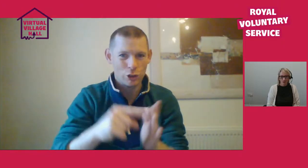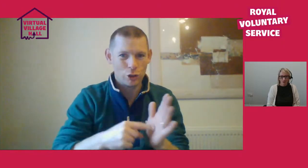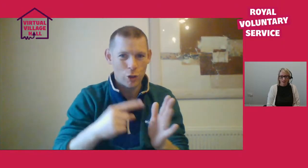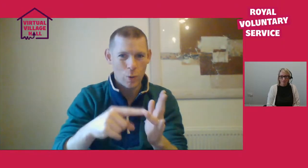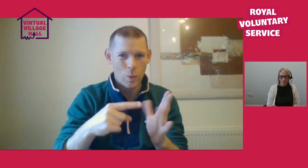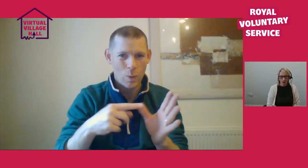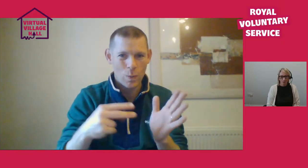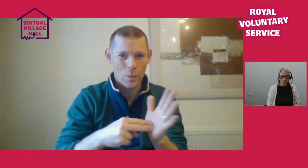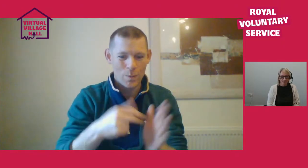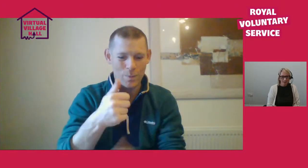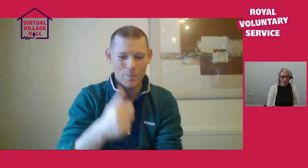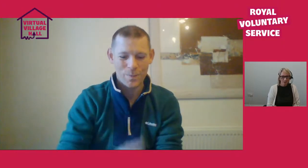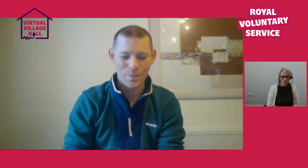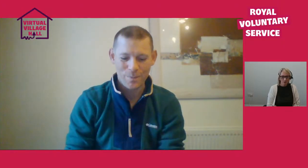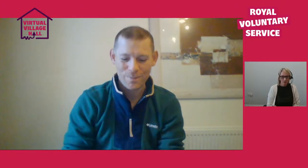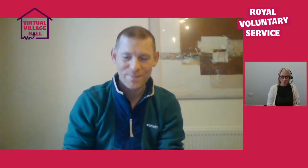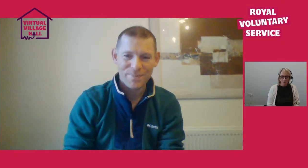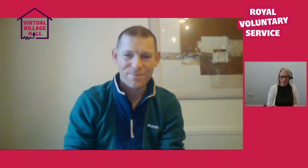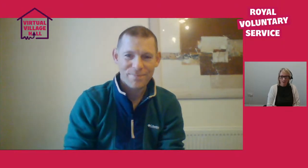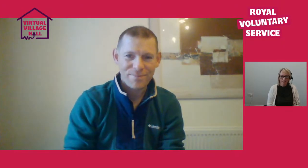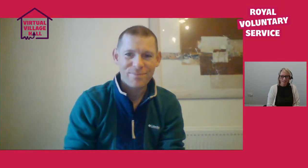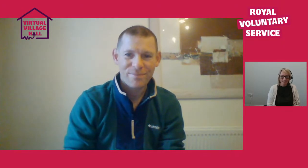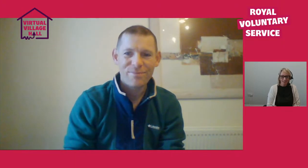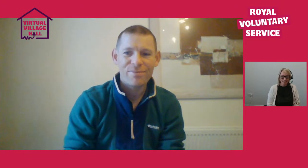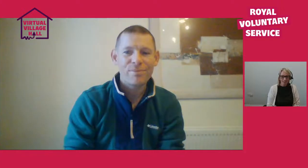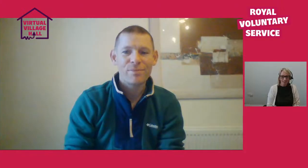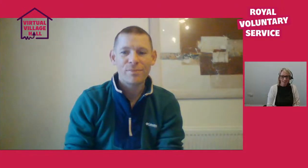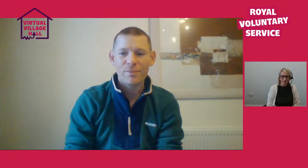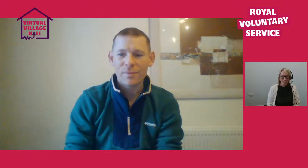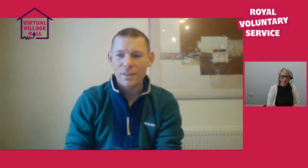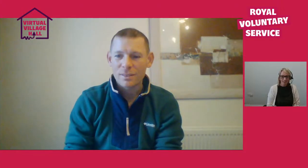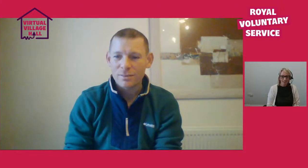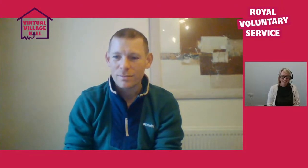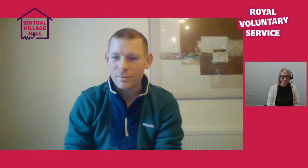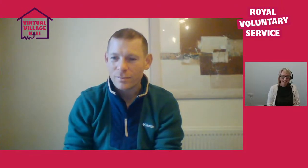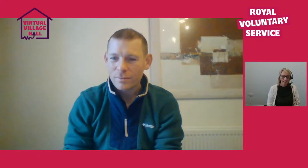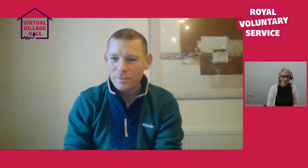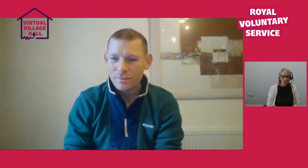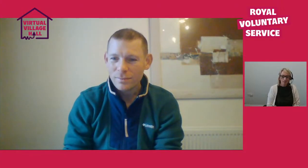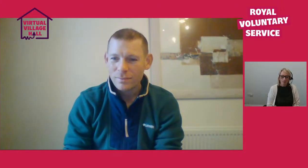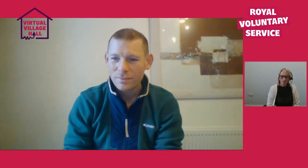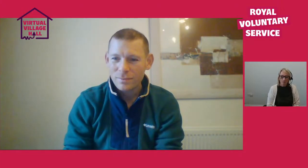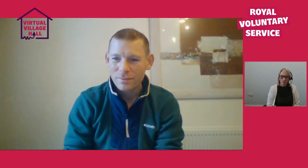So it's good to have you back with us again, Joan, as always.